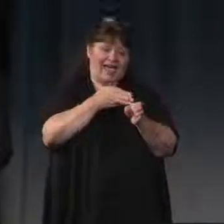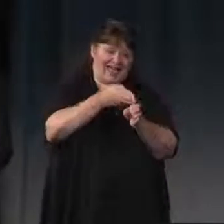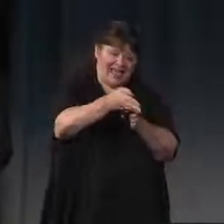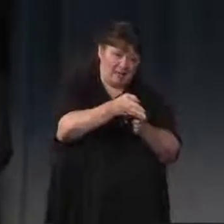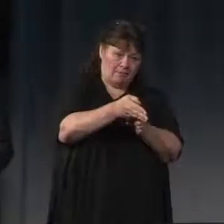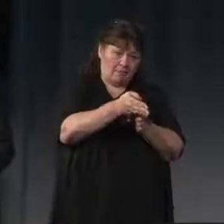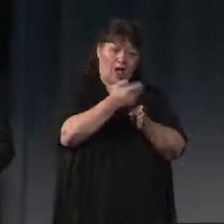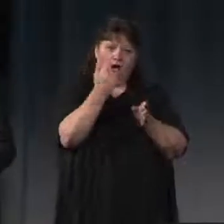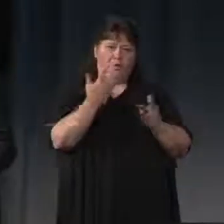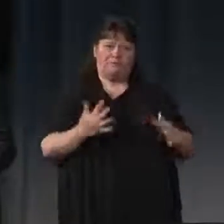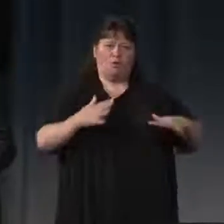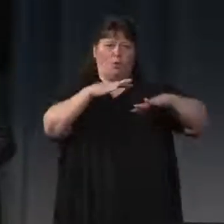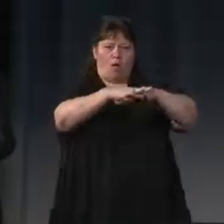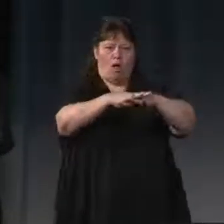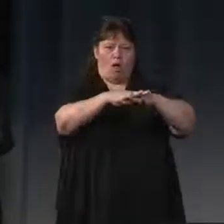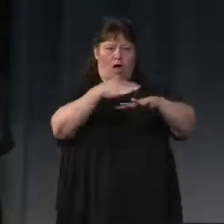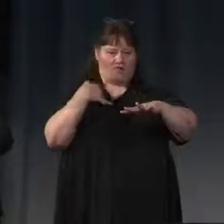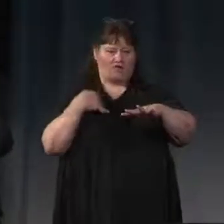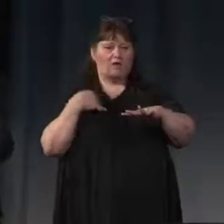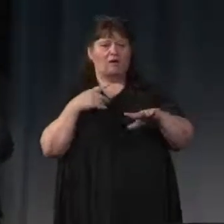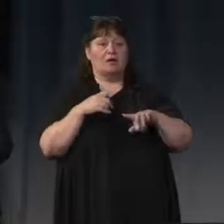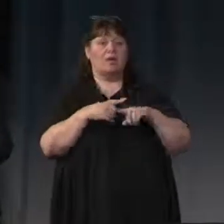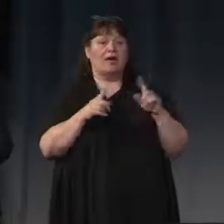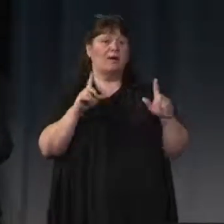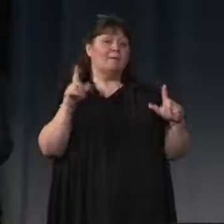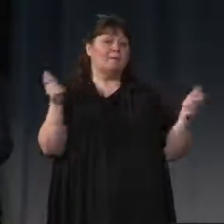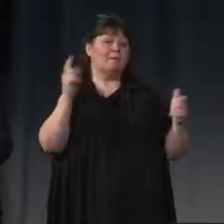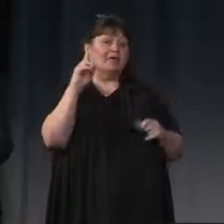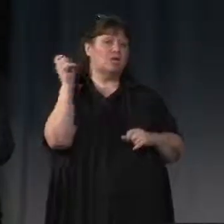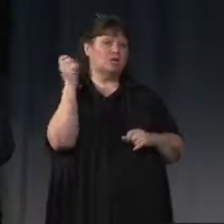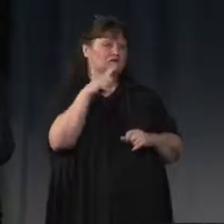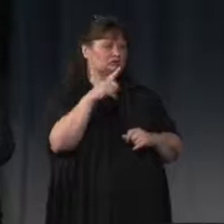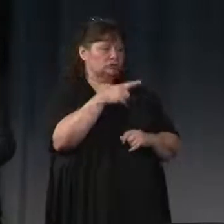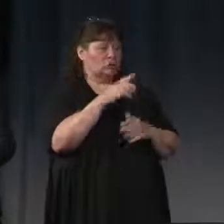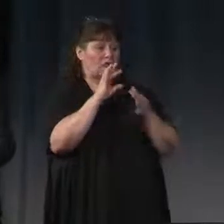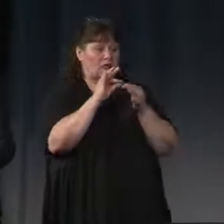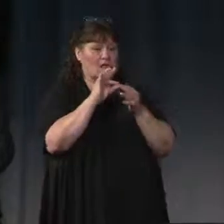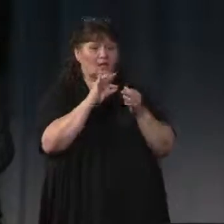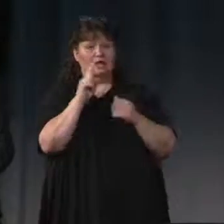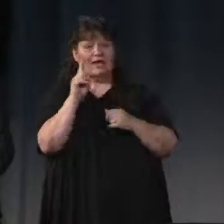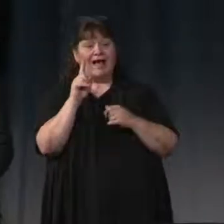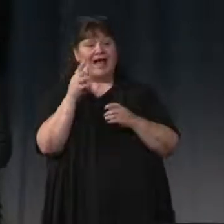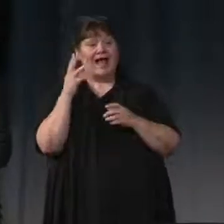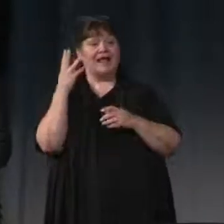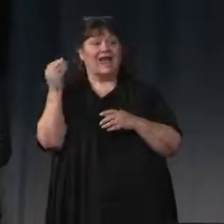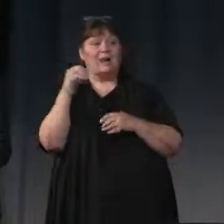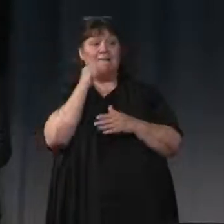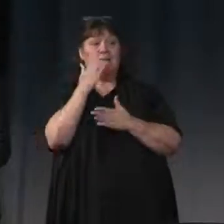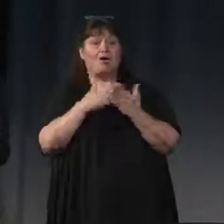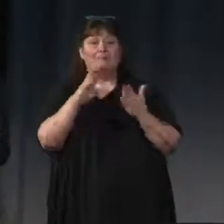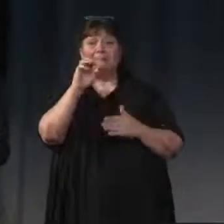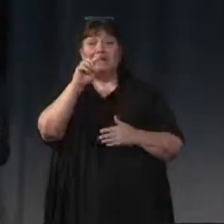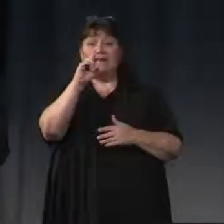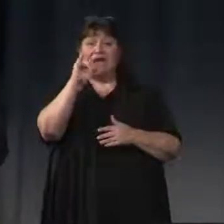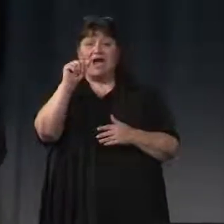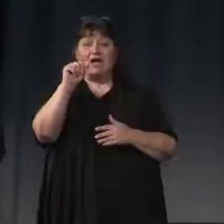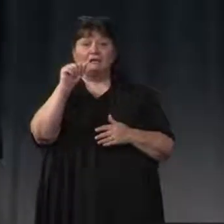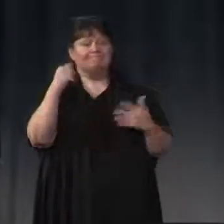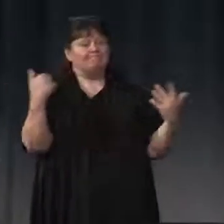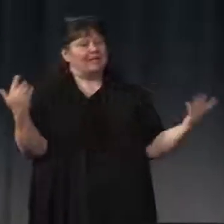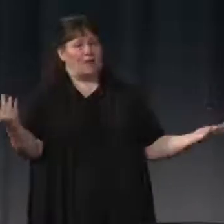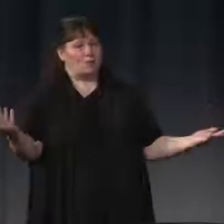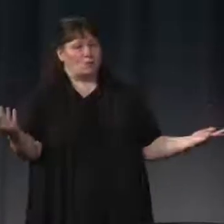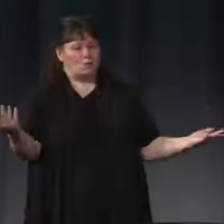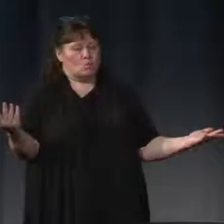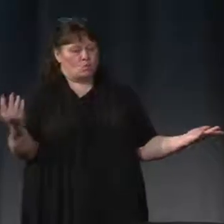always interdisciplinarity. But I don't, the bigger question about, domains outside of media, I'm not sure